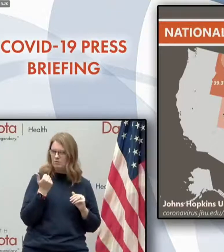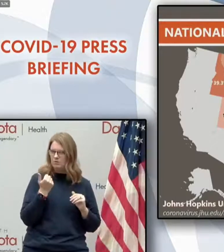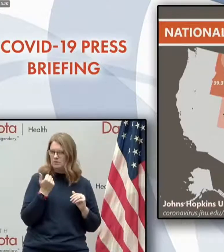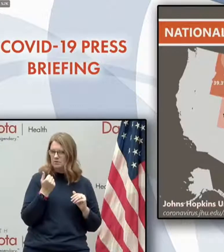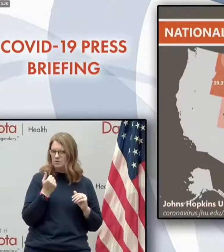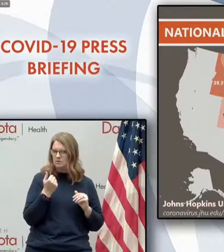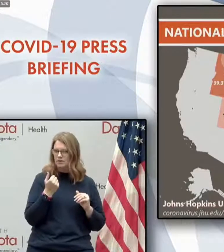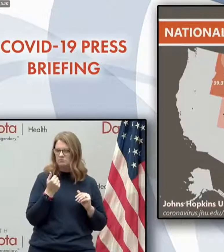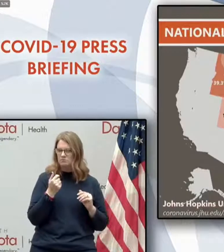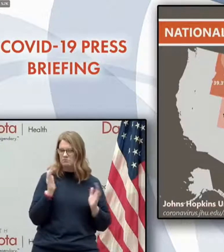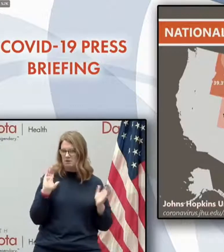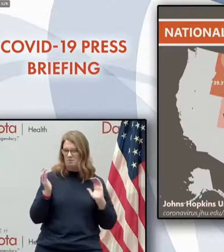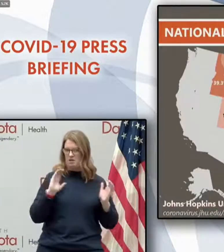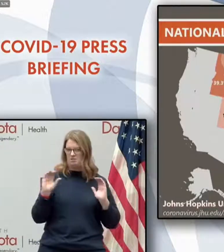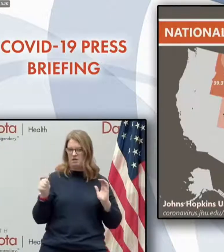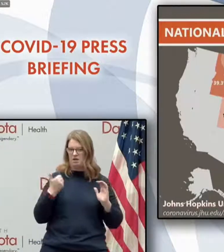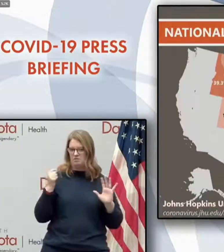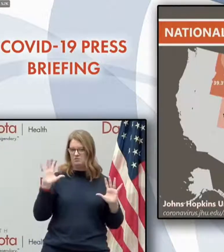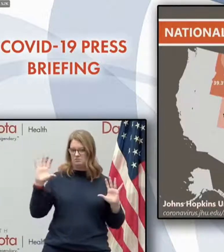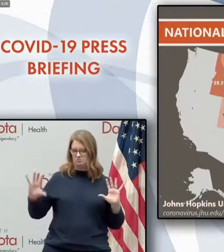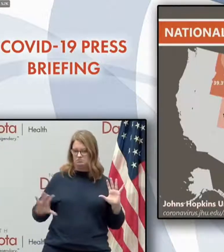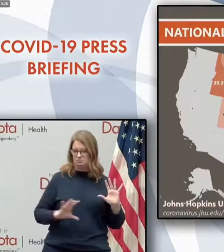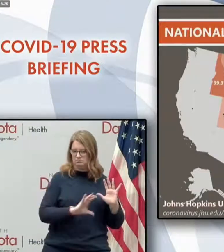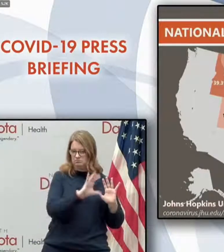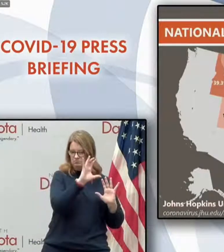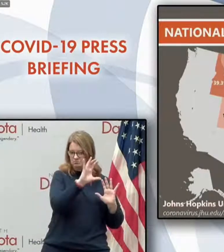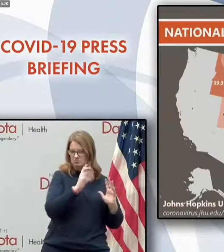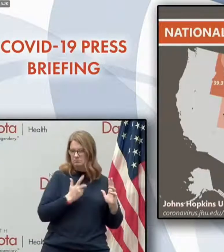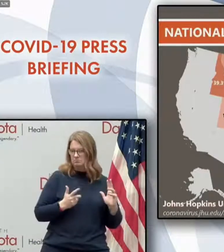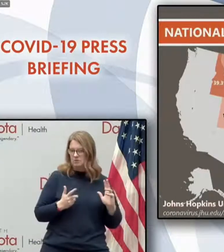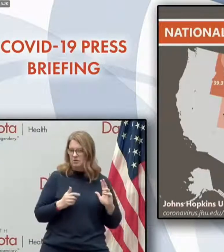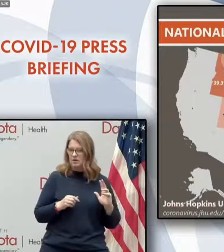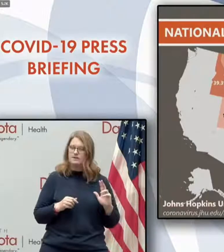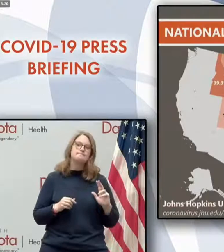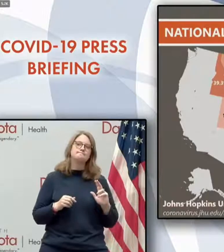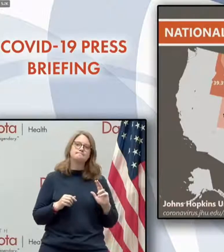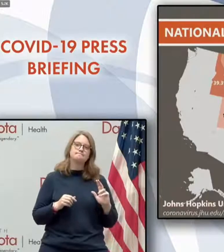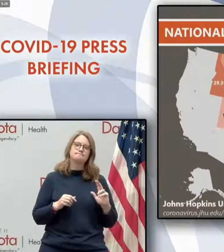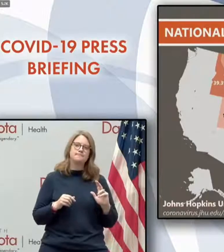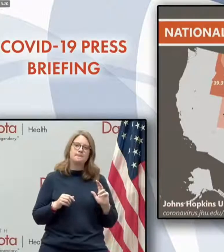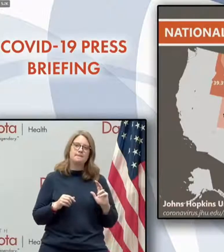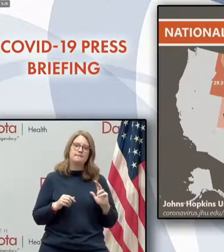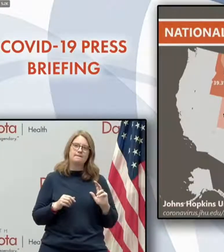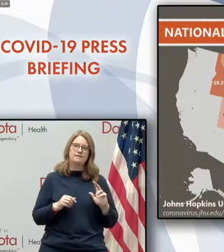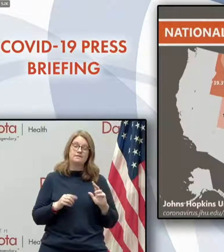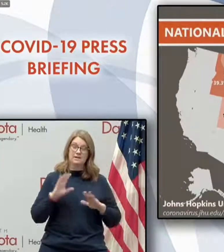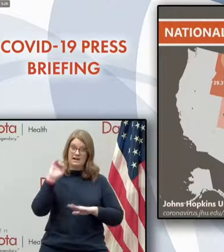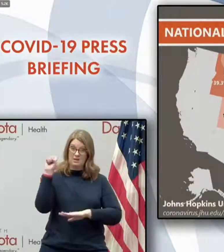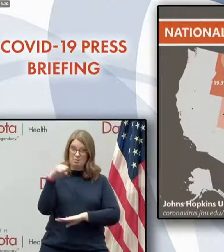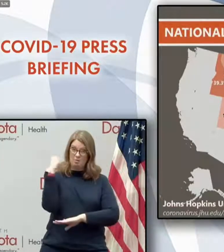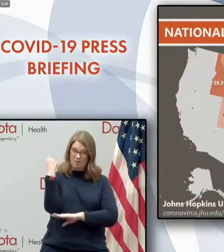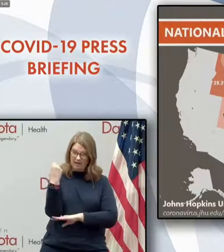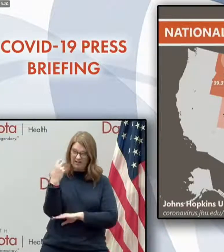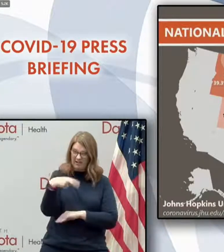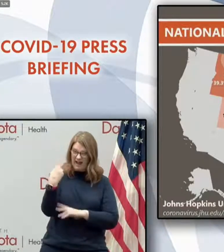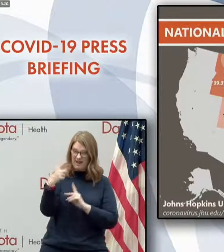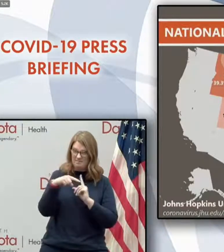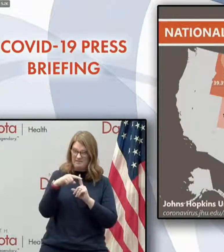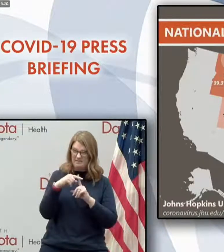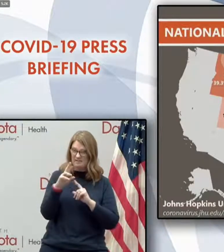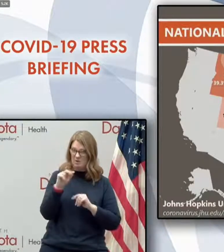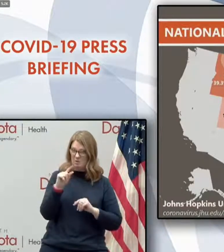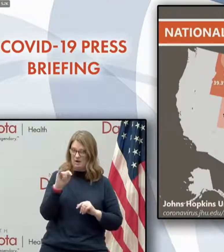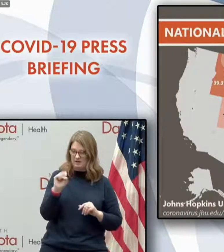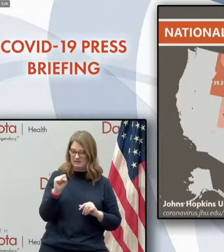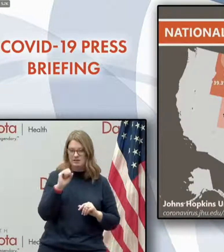to the south and southwest of us, where we're seeing record high positivity rates in some other states.